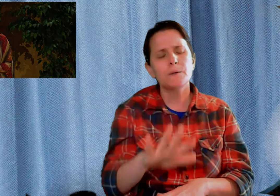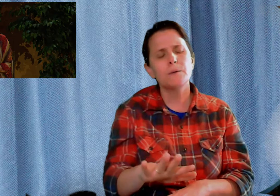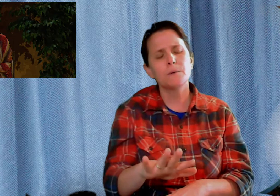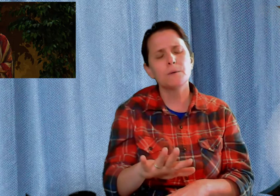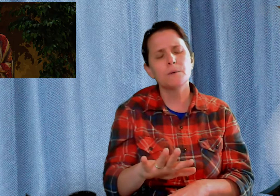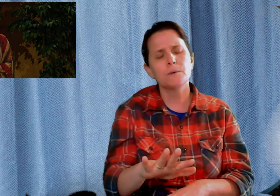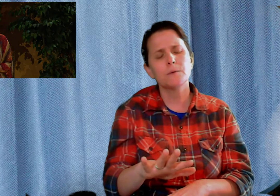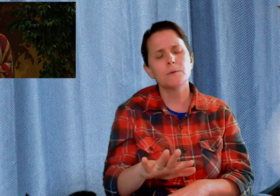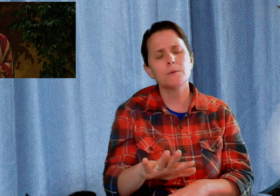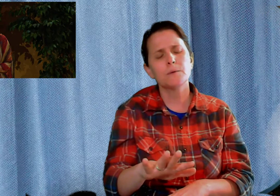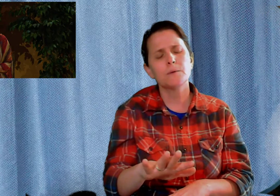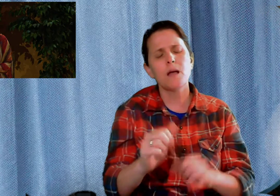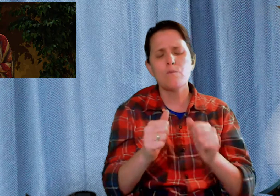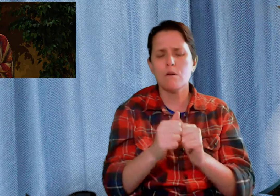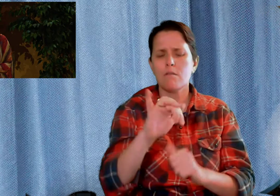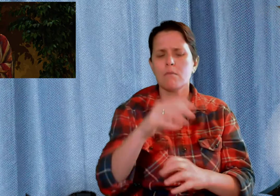and letting go.